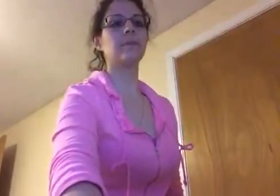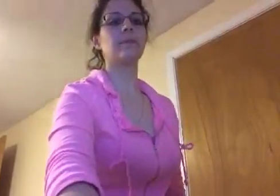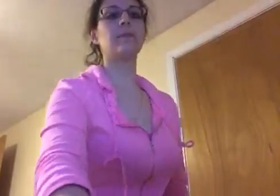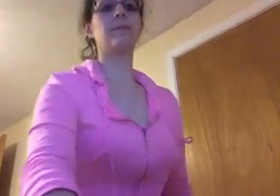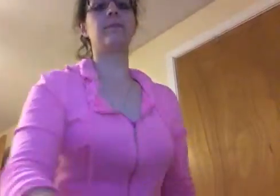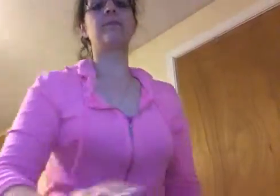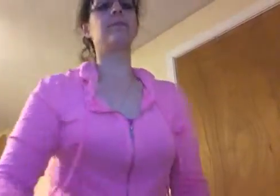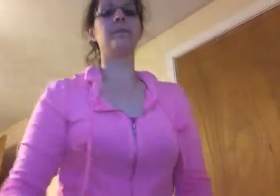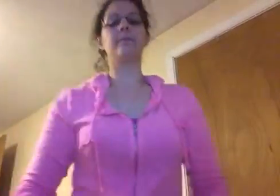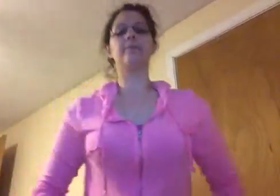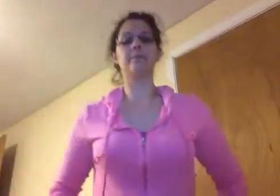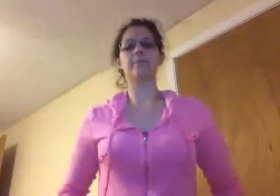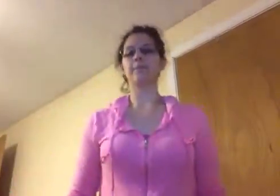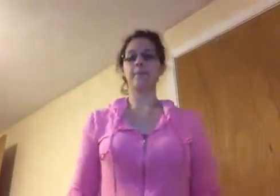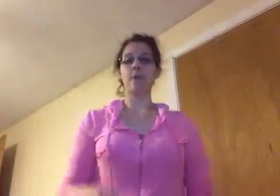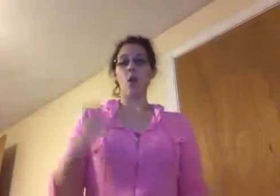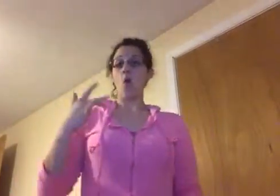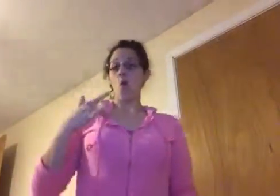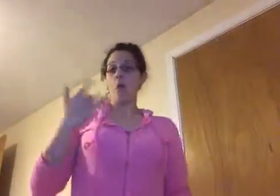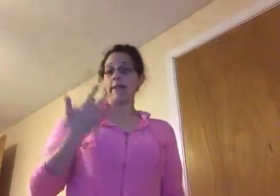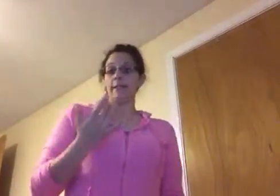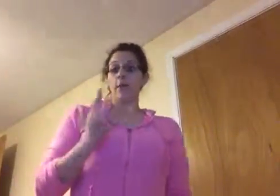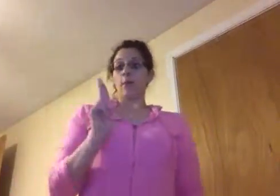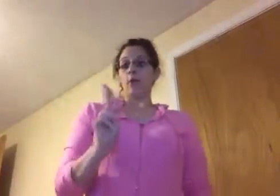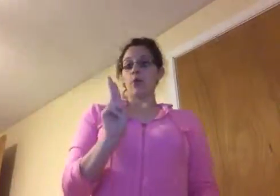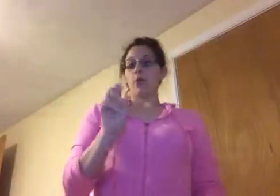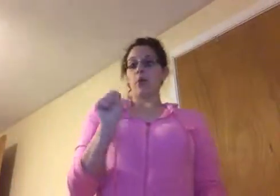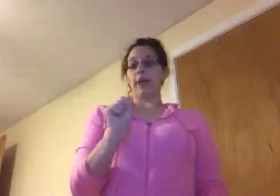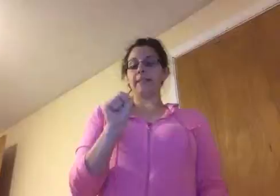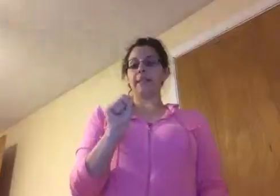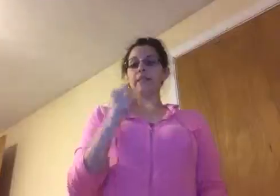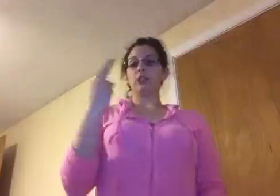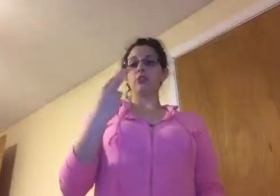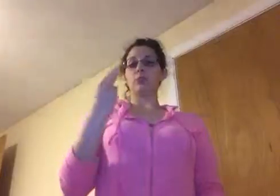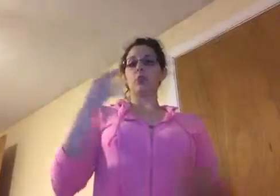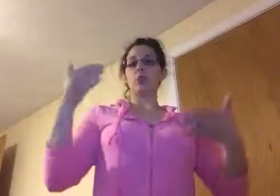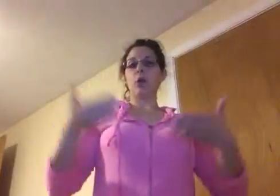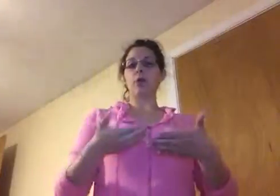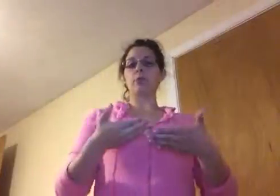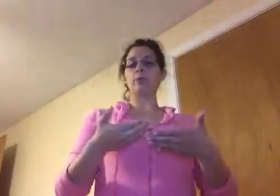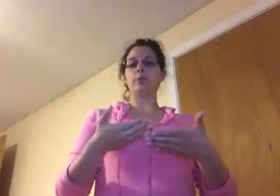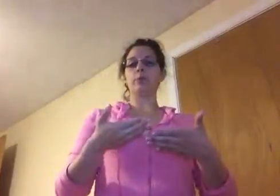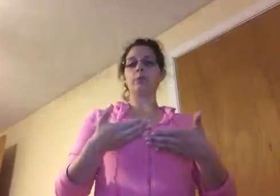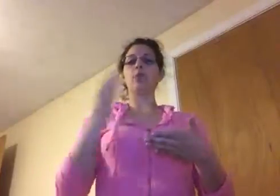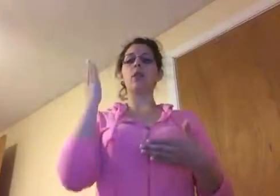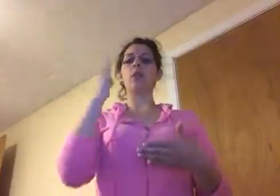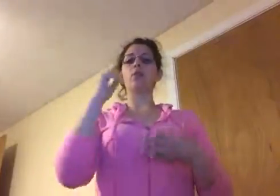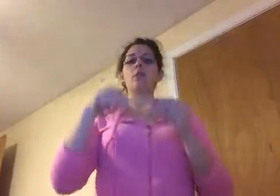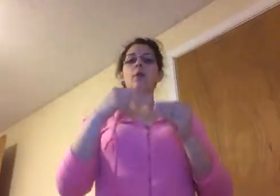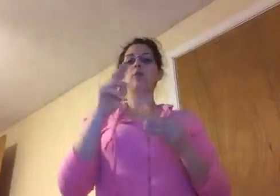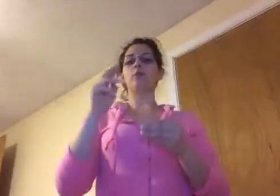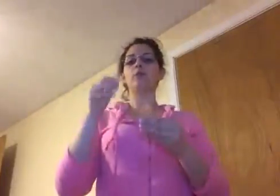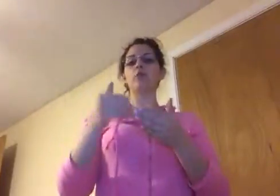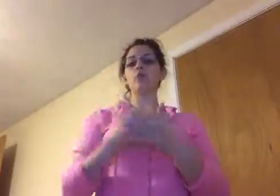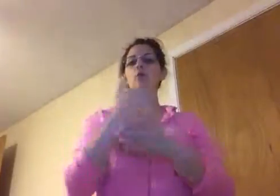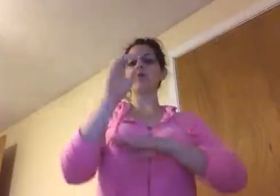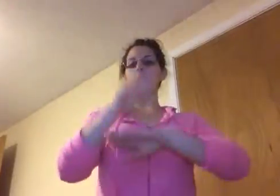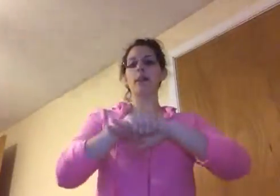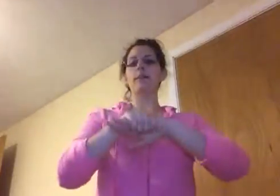What's up, U.S. history? Welcome to the lecture on the New England colonies, 1620 to 1750. The first question we're going to explore is, where were